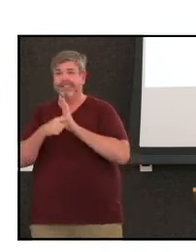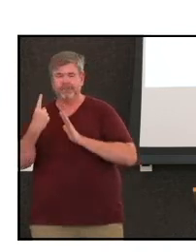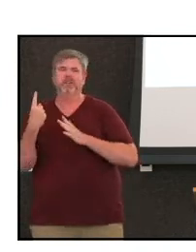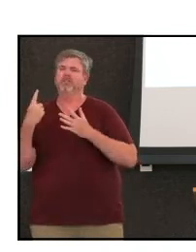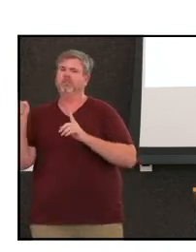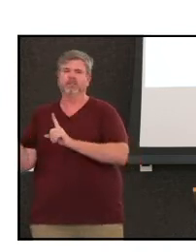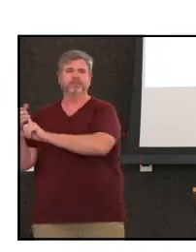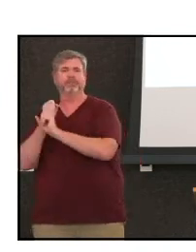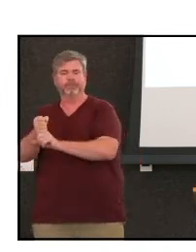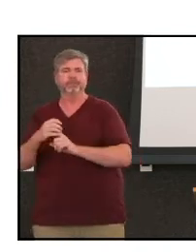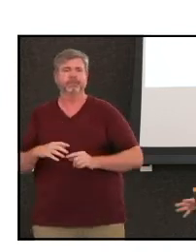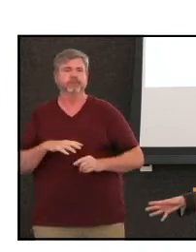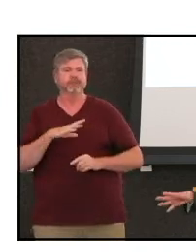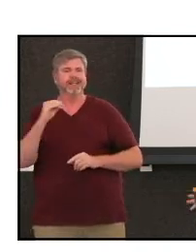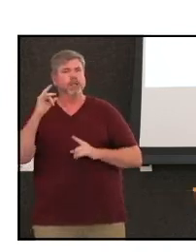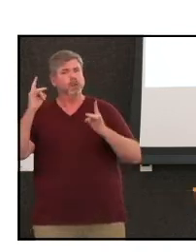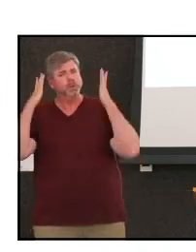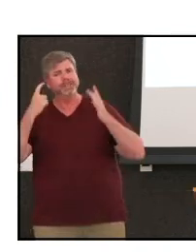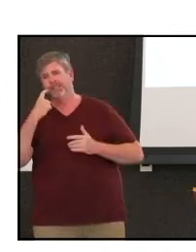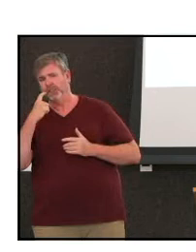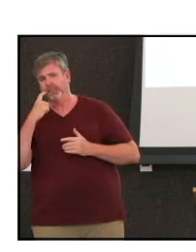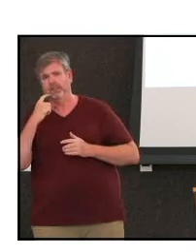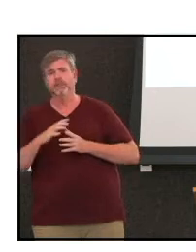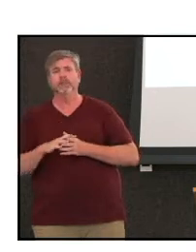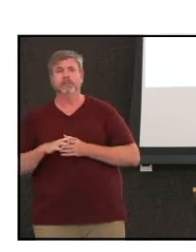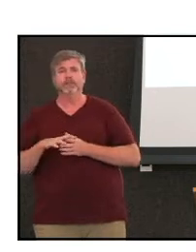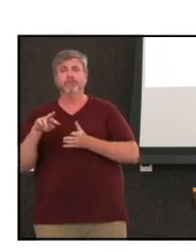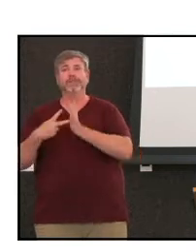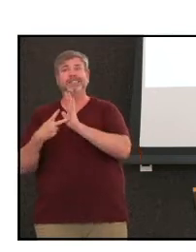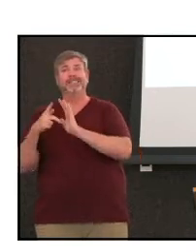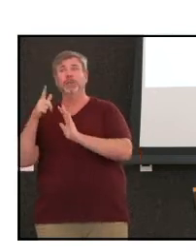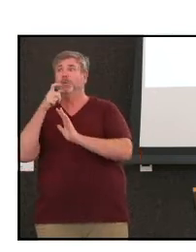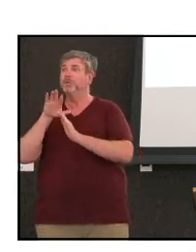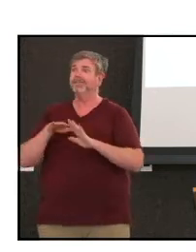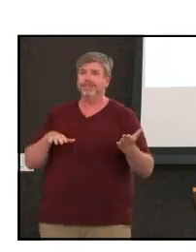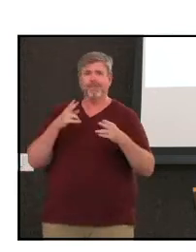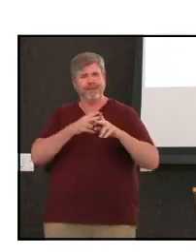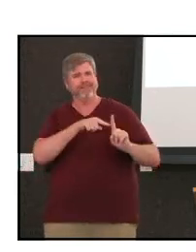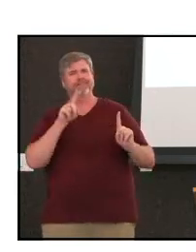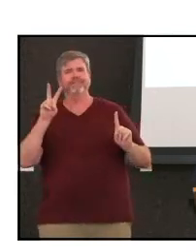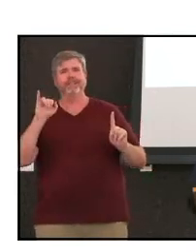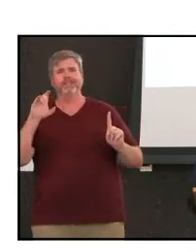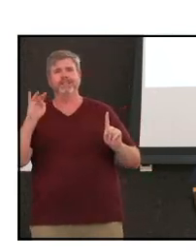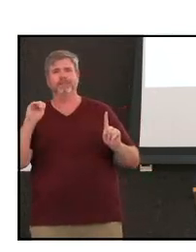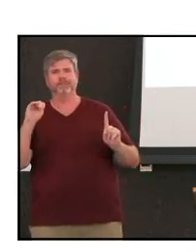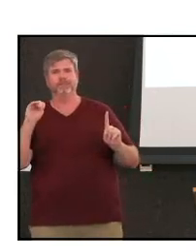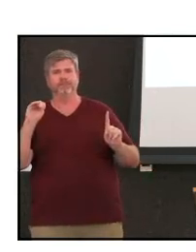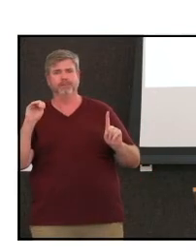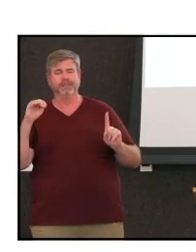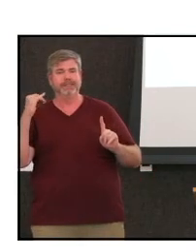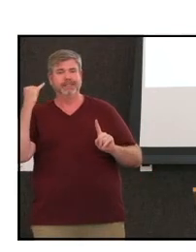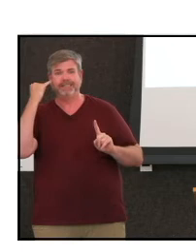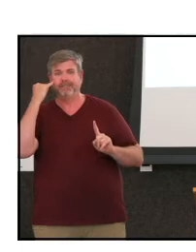they're victims. Most times, as was mentioned before, these are people who are unknowingly taking these drugs. Next slide.